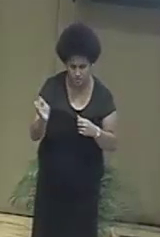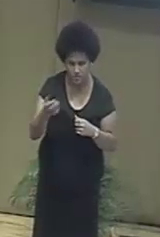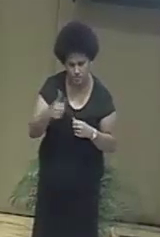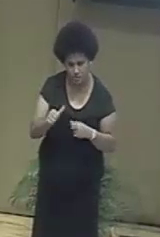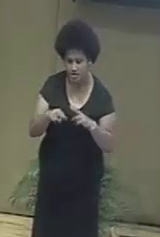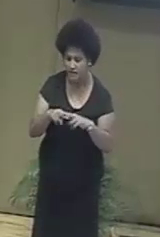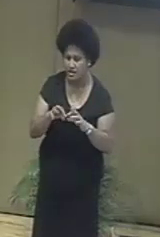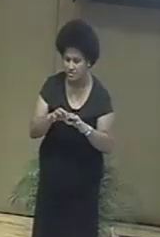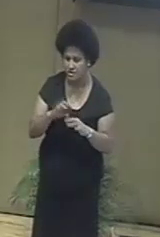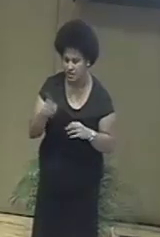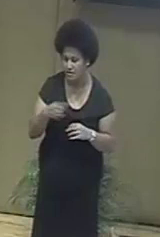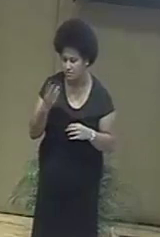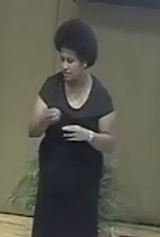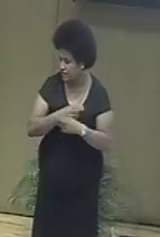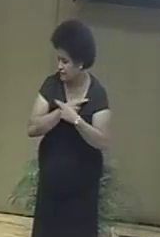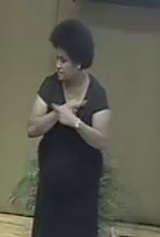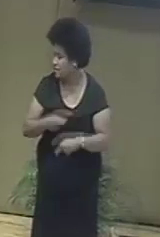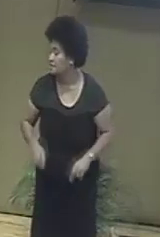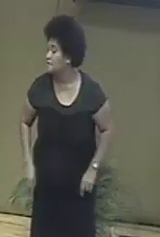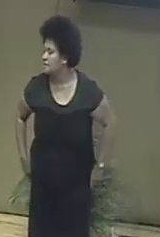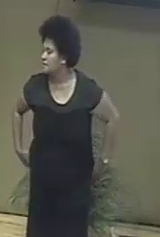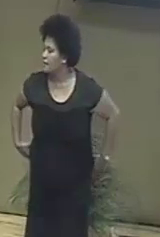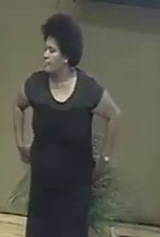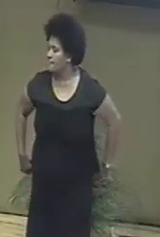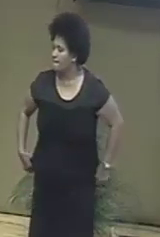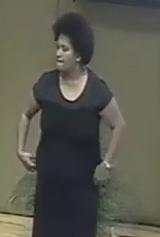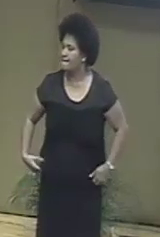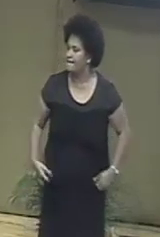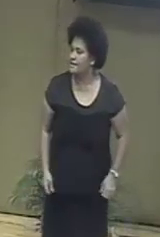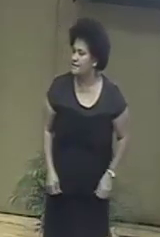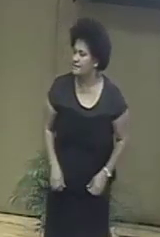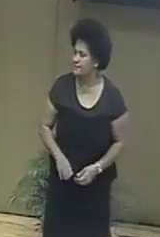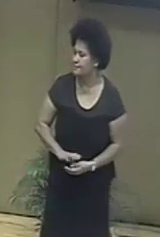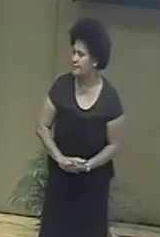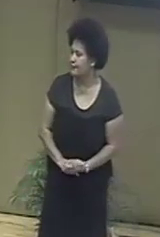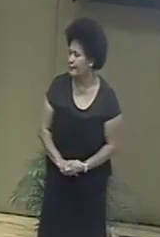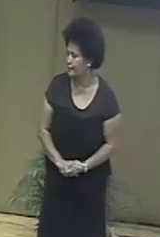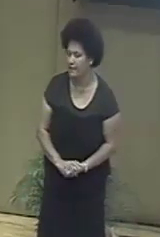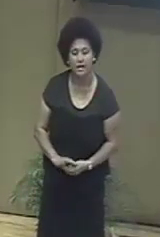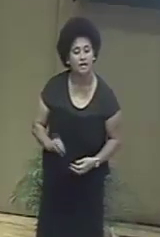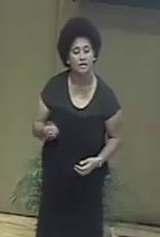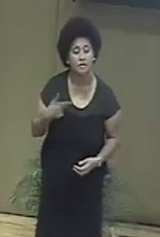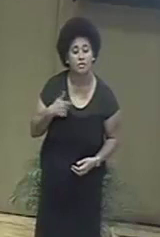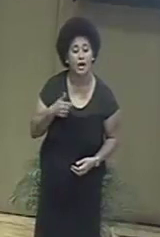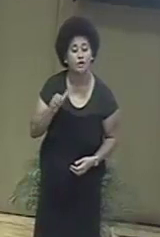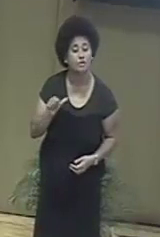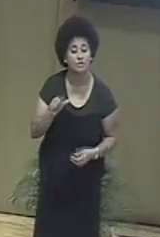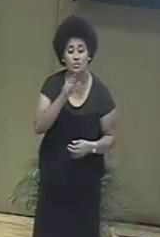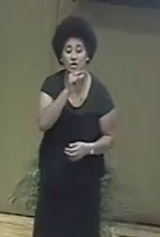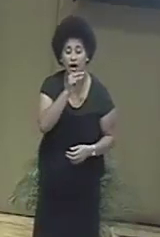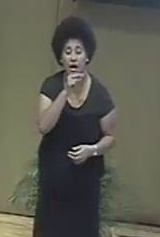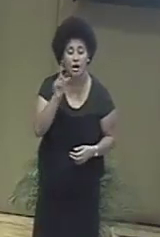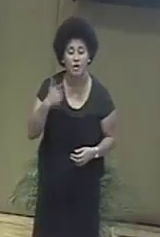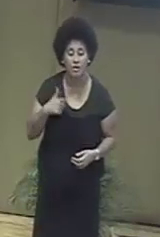use Facebook or any other social media network for that matter. I mean, why use Facebook? Why